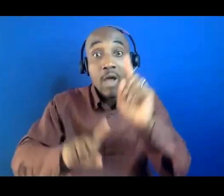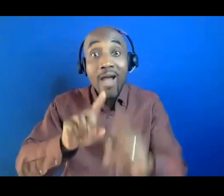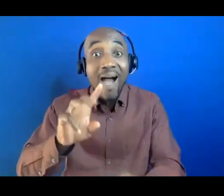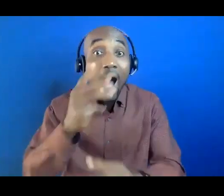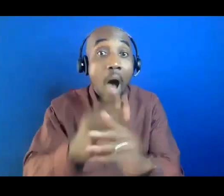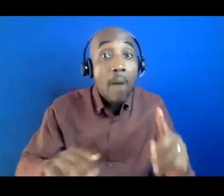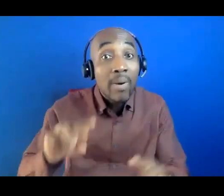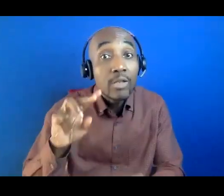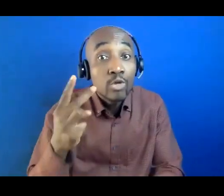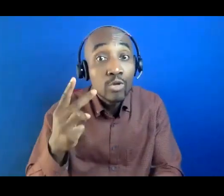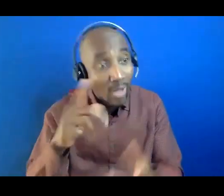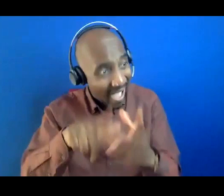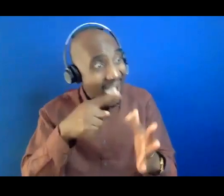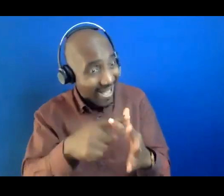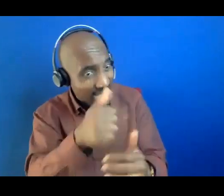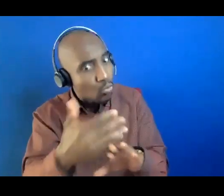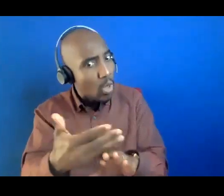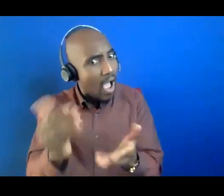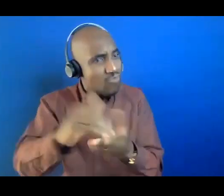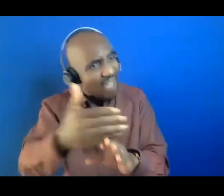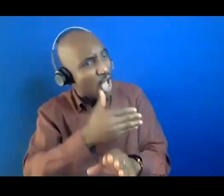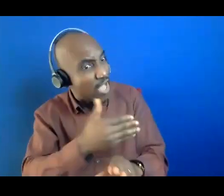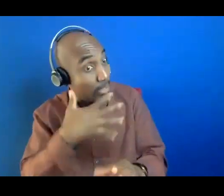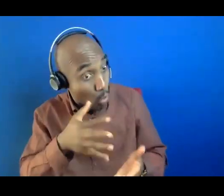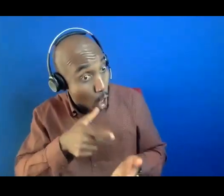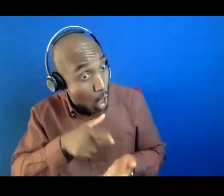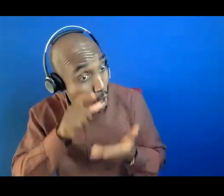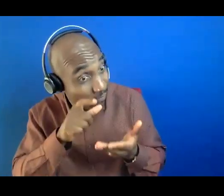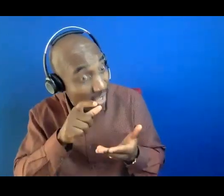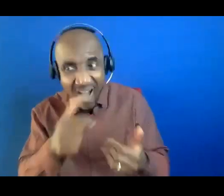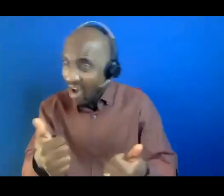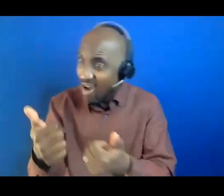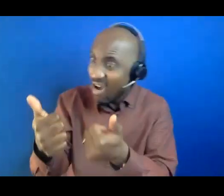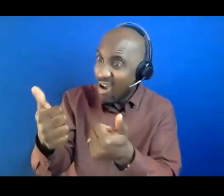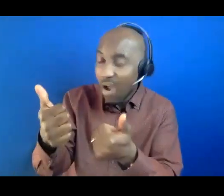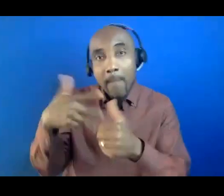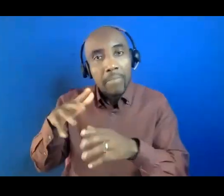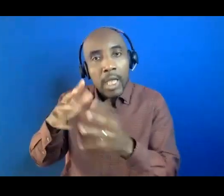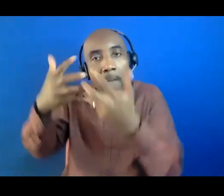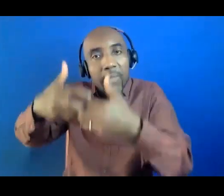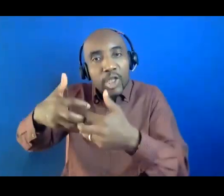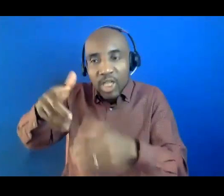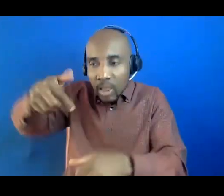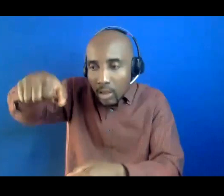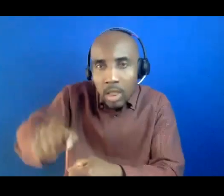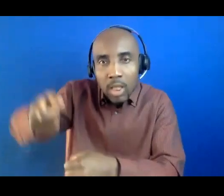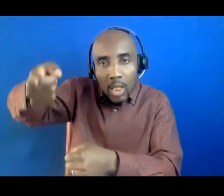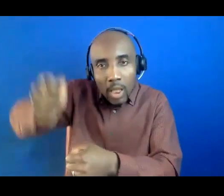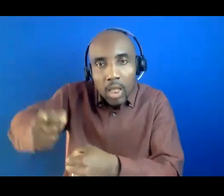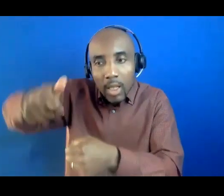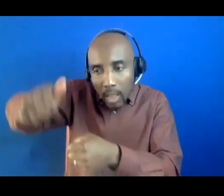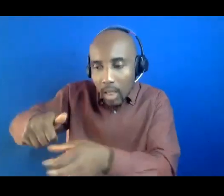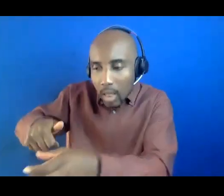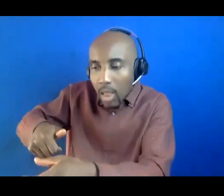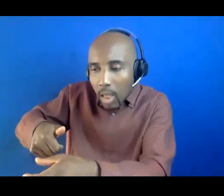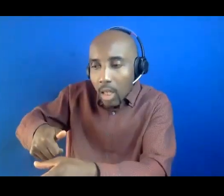coffee? And she was like, yeah, great. So we at the back of the Big Top tent and I'm just on the Nespresso machine pressing the button, you know, and Alex turns to me.